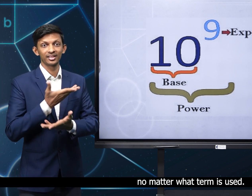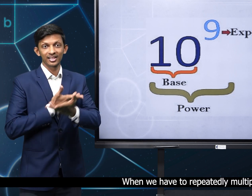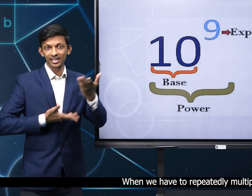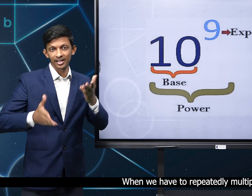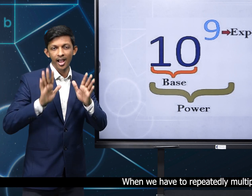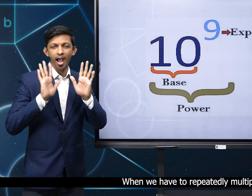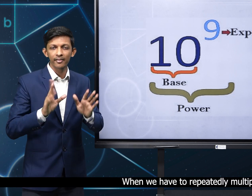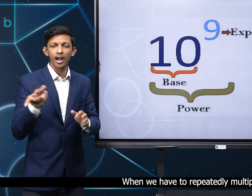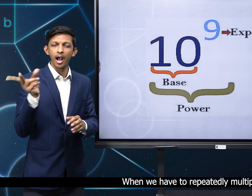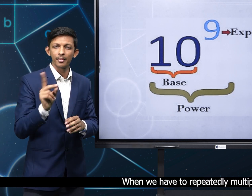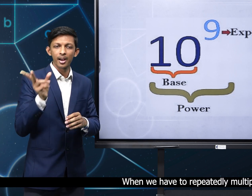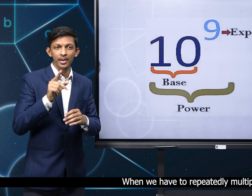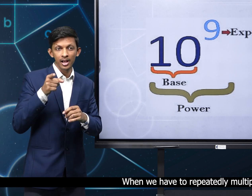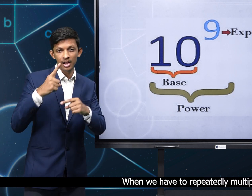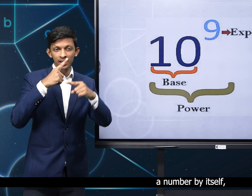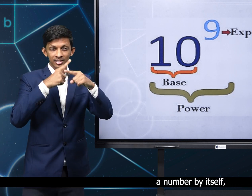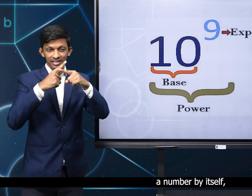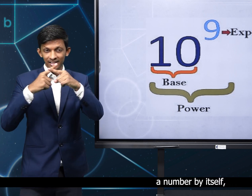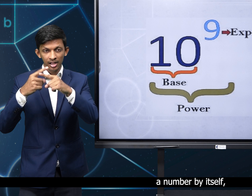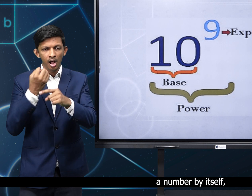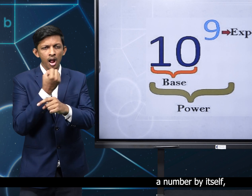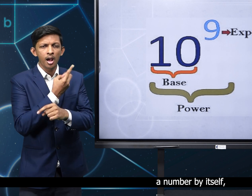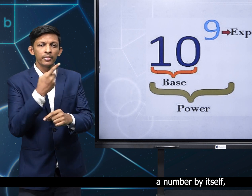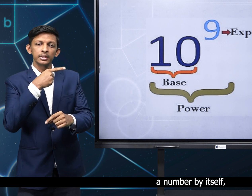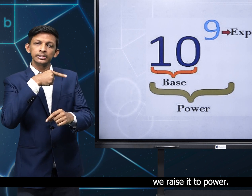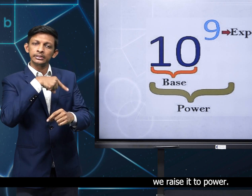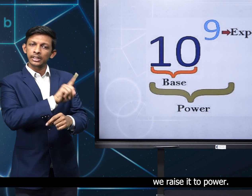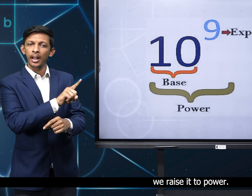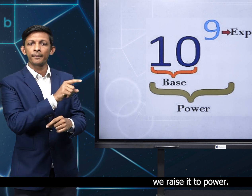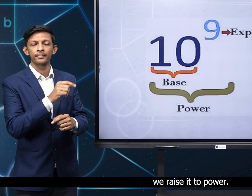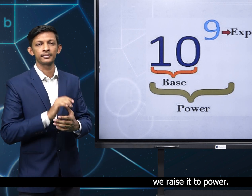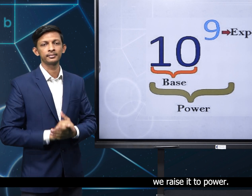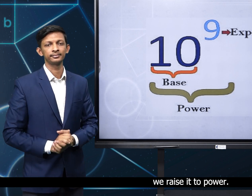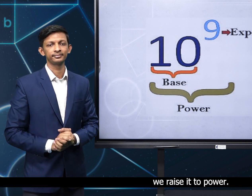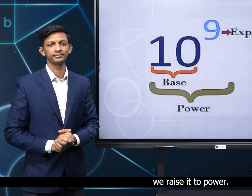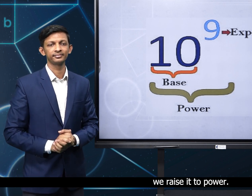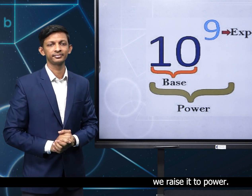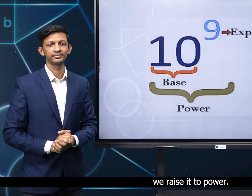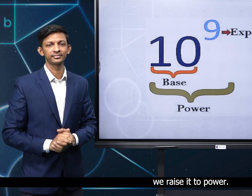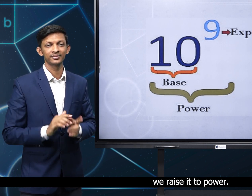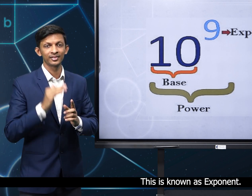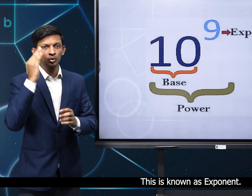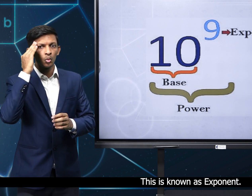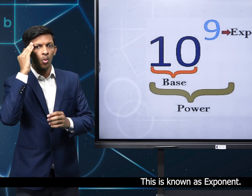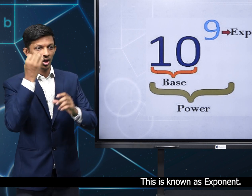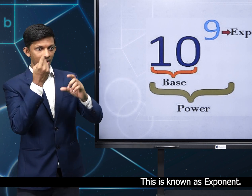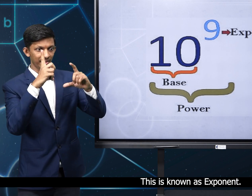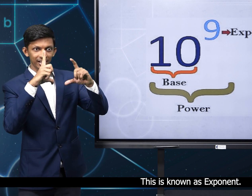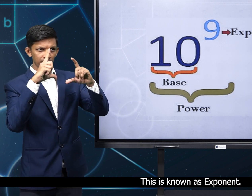When we have to repeatedly multiply a number by itself, we raise it to the power. This is known as